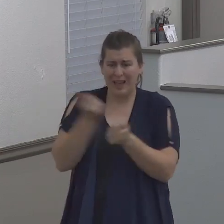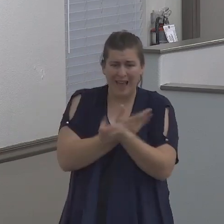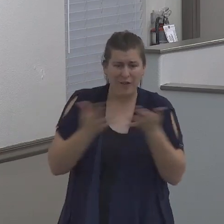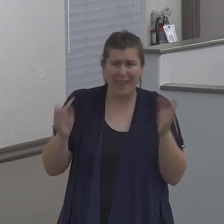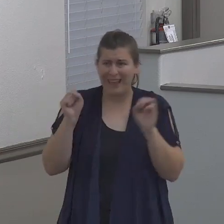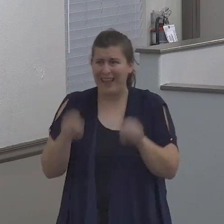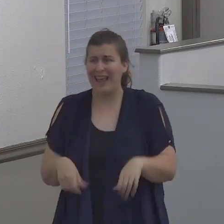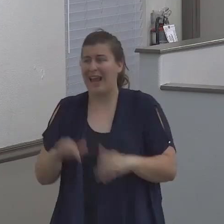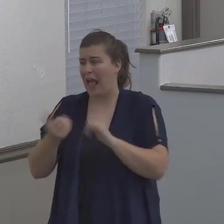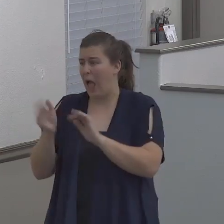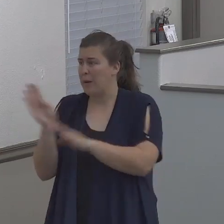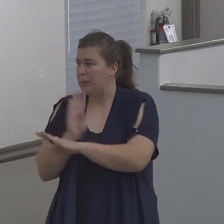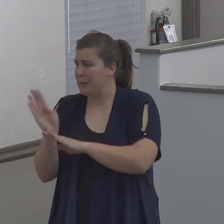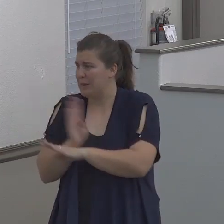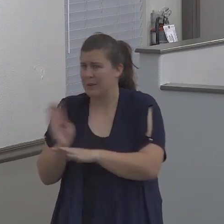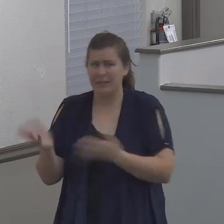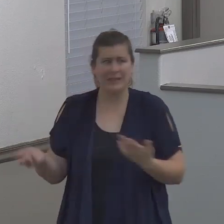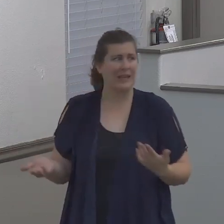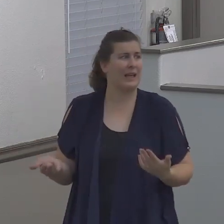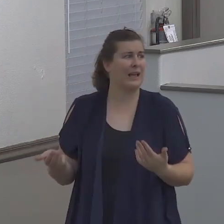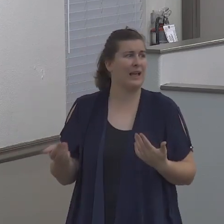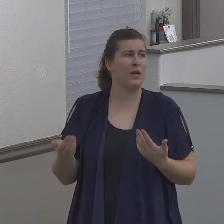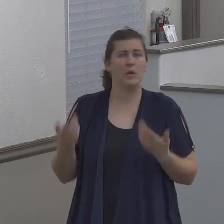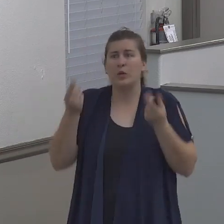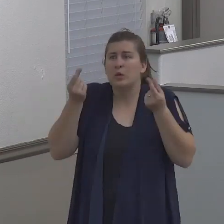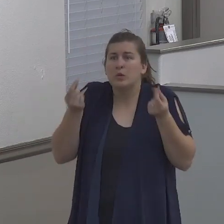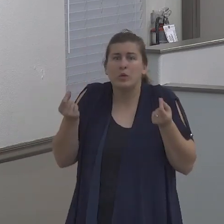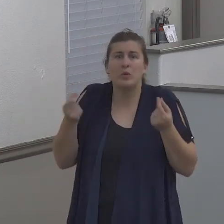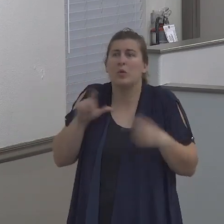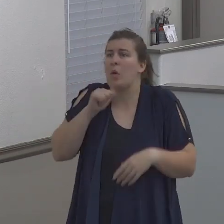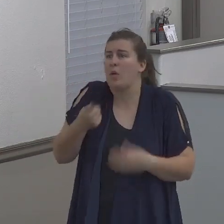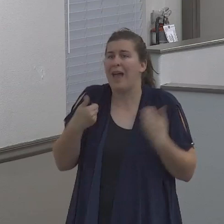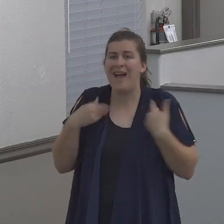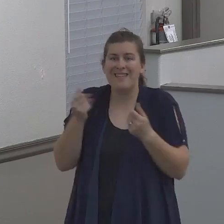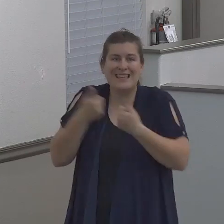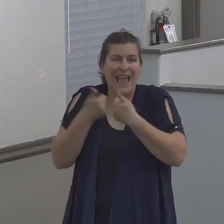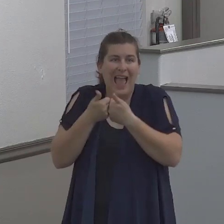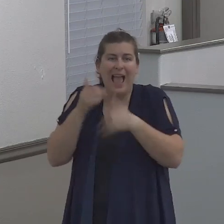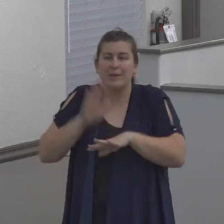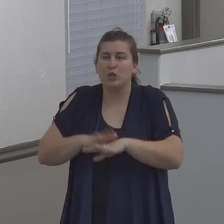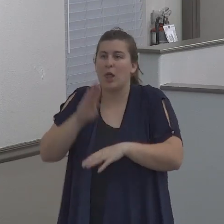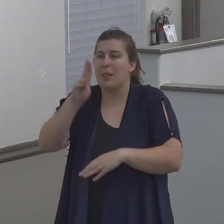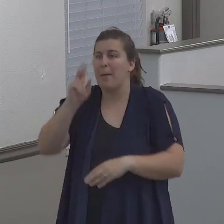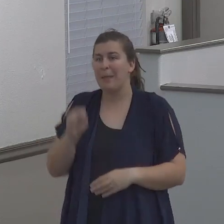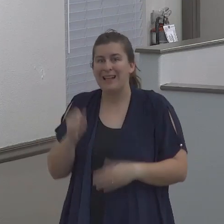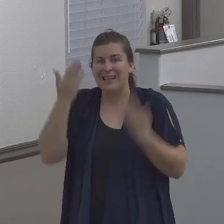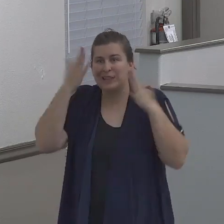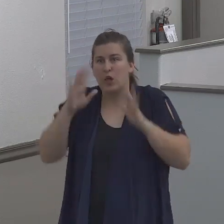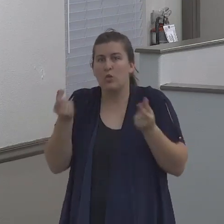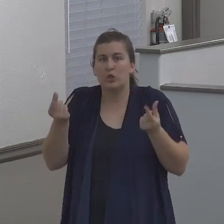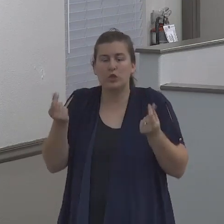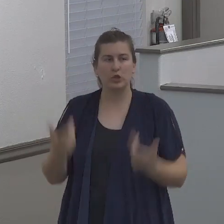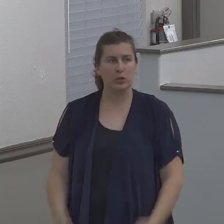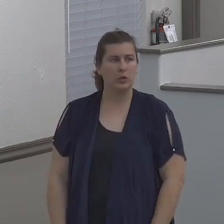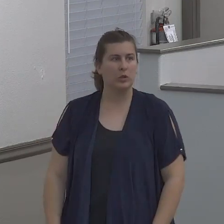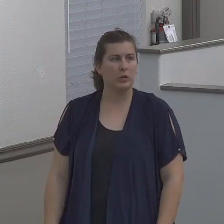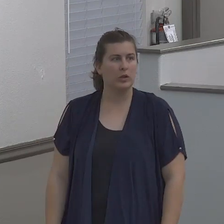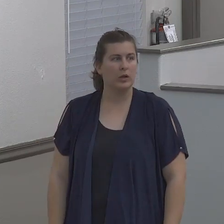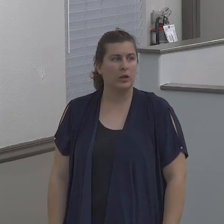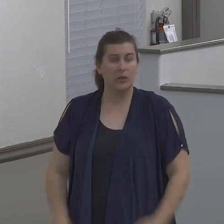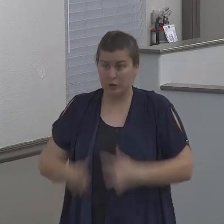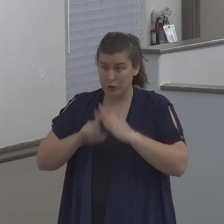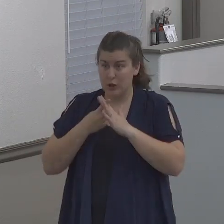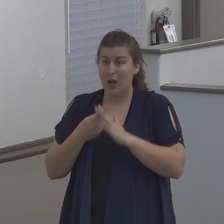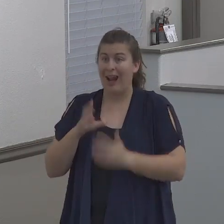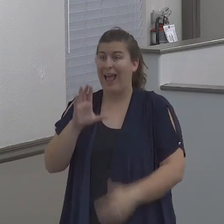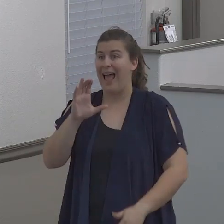fretting around, and I'm doing everything that I how am I going to keep them busy? What do? You don't have any games on the bus. I didn't know